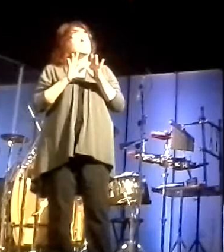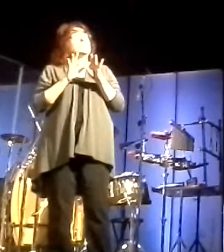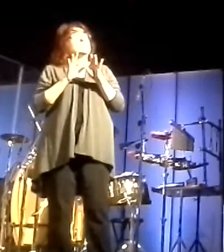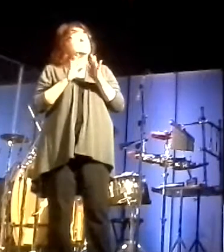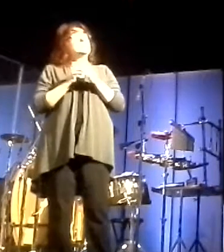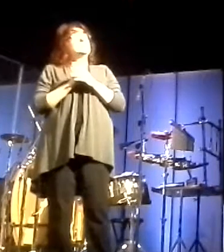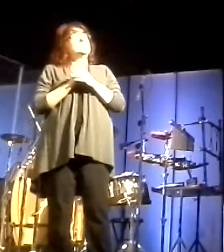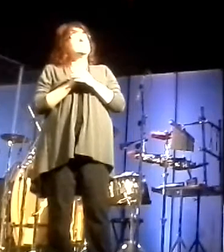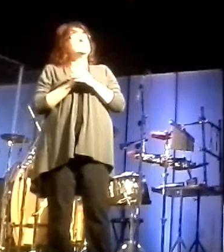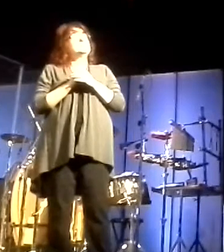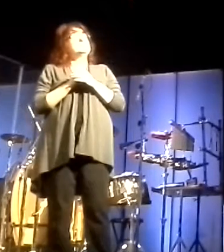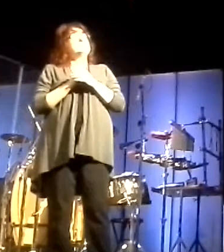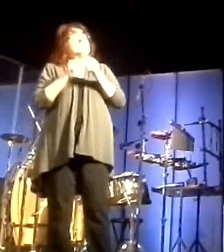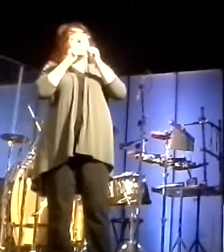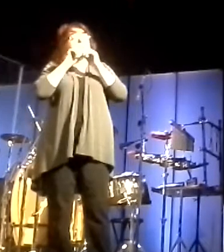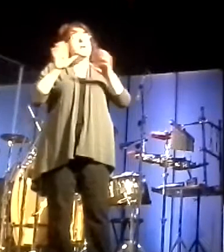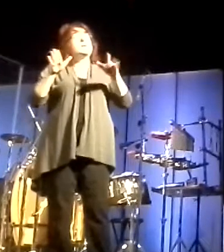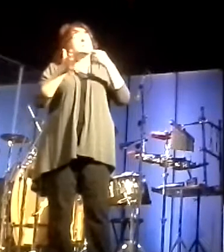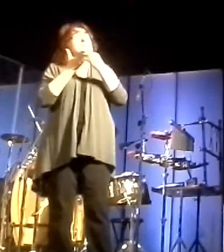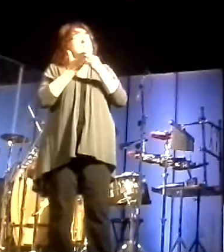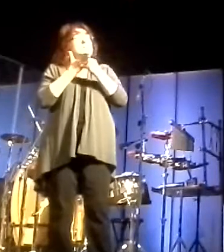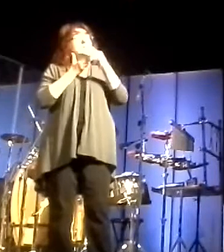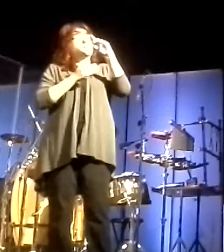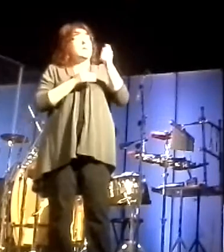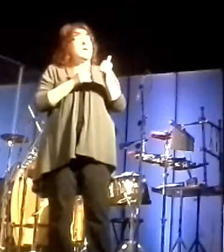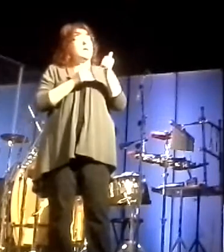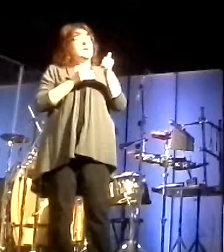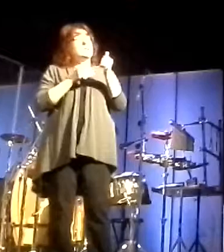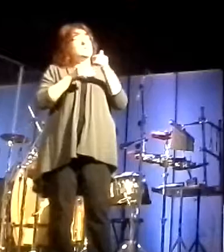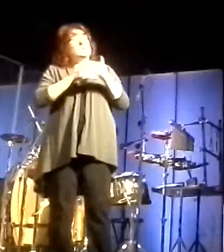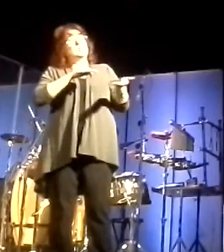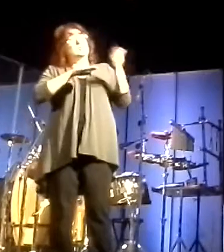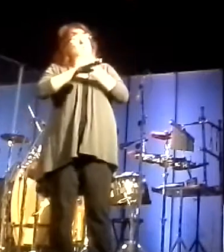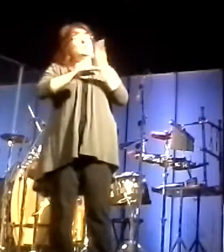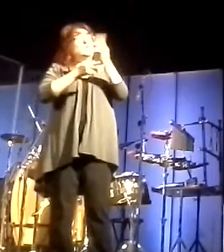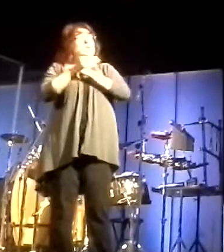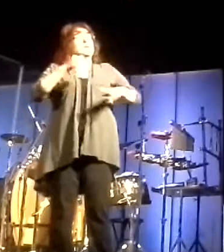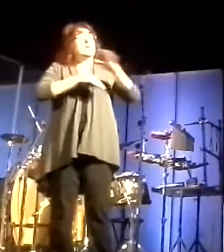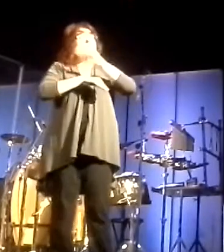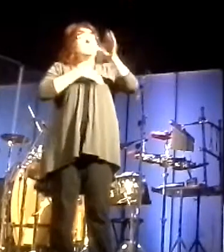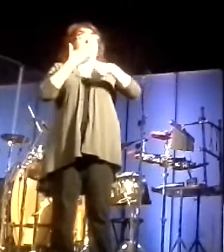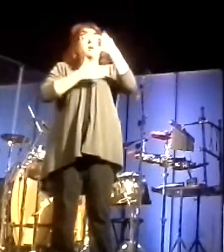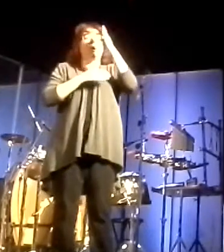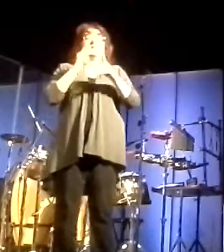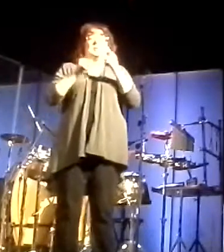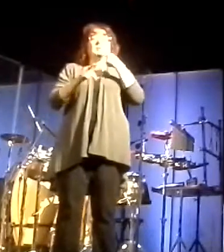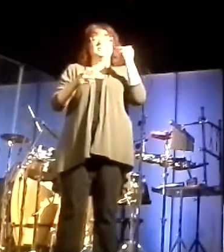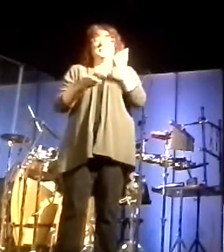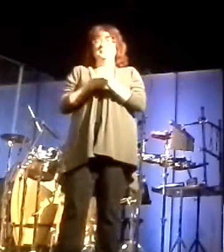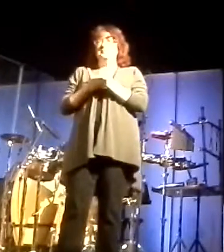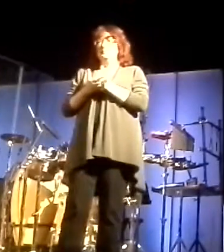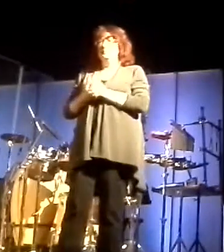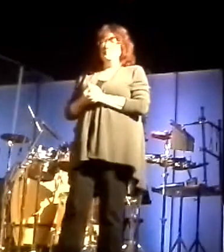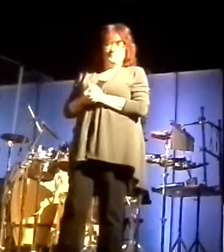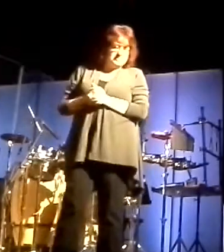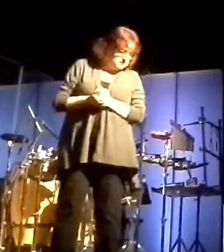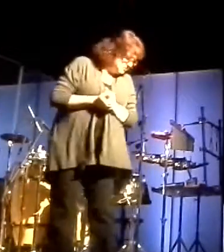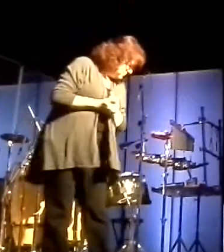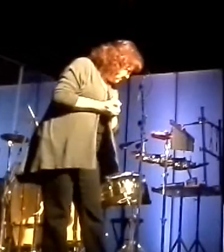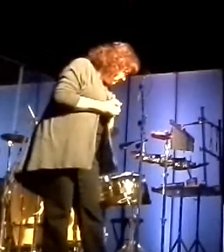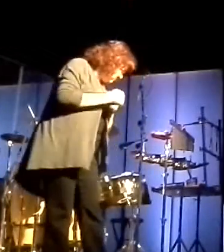so worth it. Bless this time and this offering. Further your kingdom in Jesus' name and all God's people say. Amen.